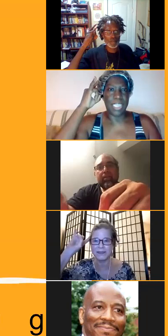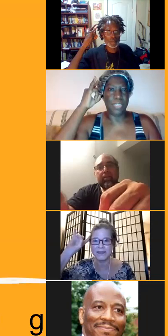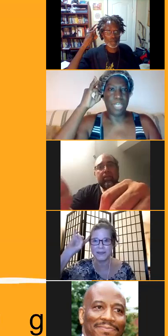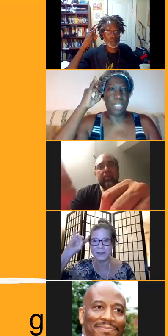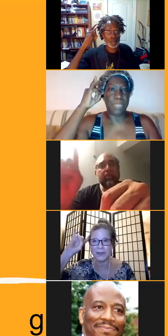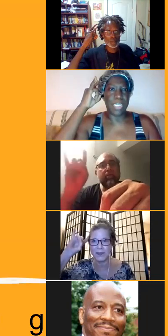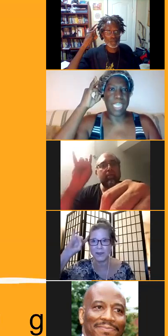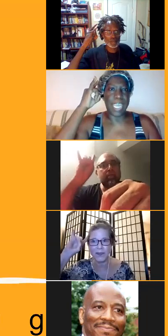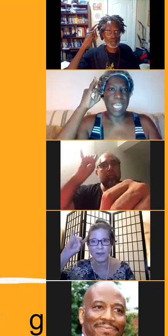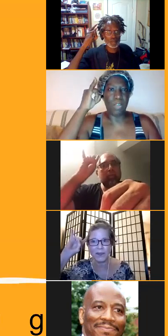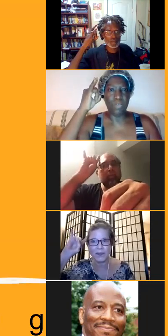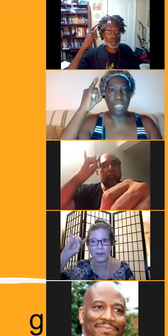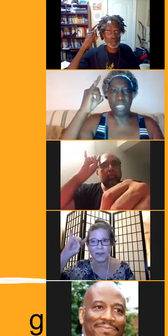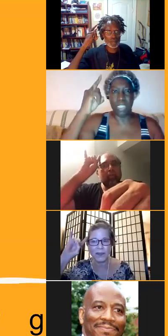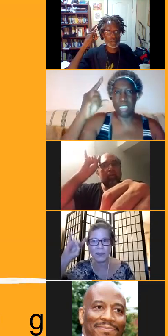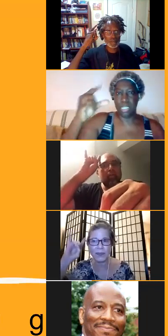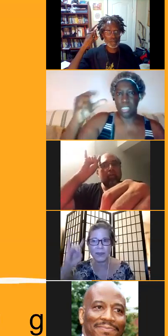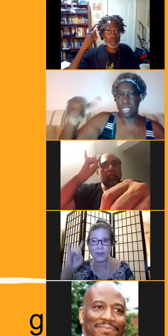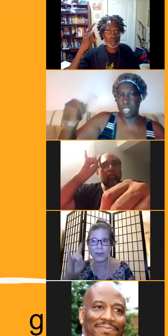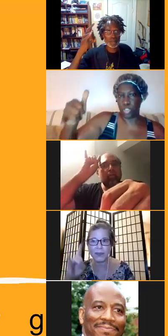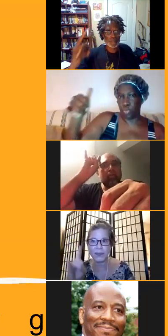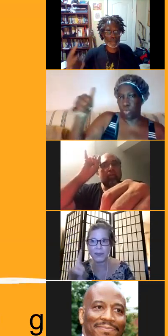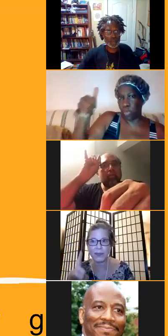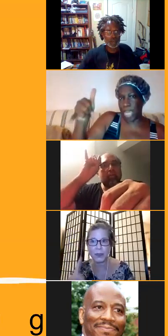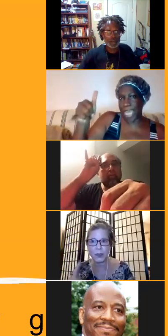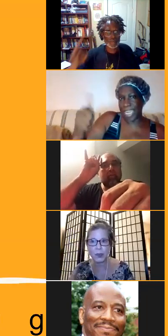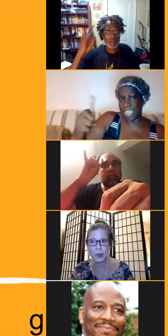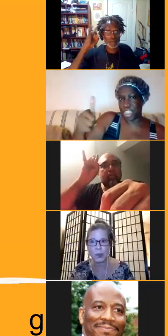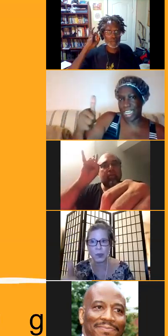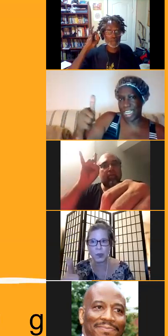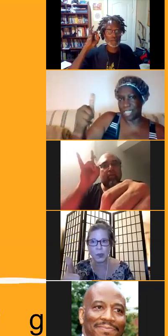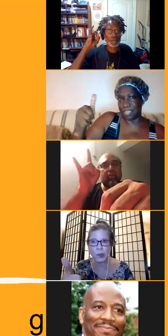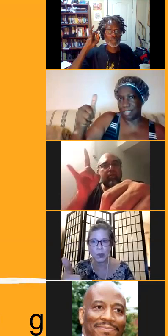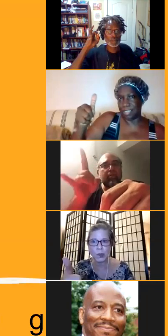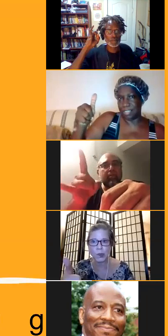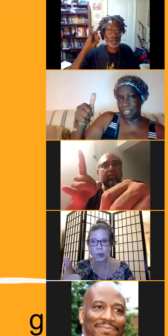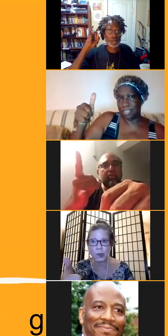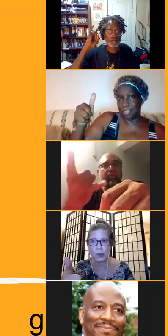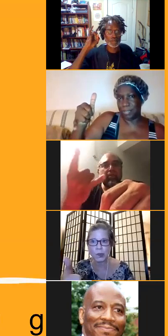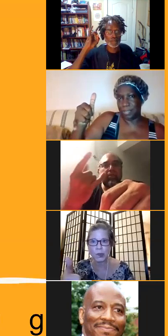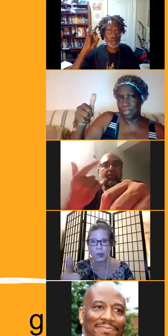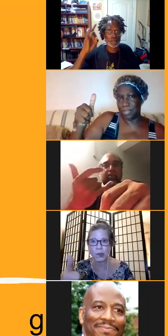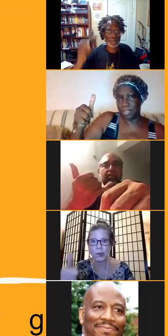And then you come down to a Y and shake it.